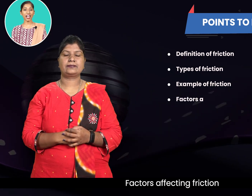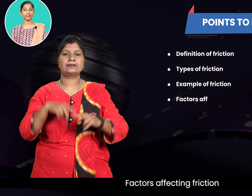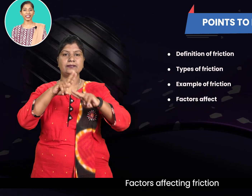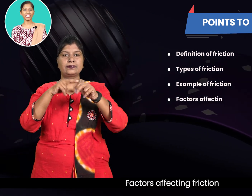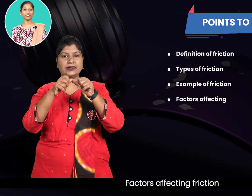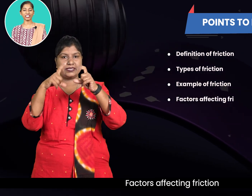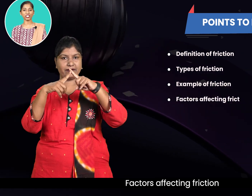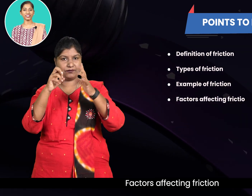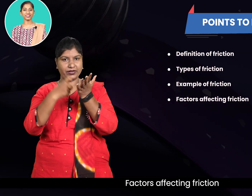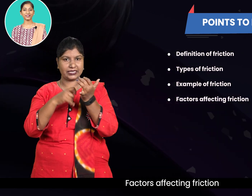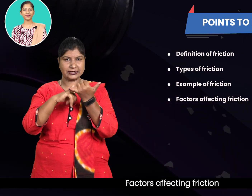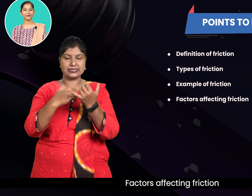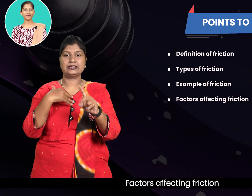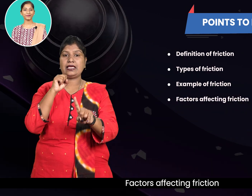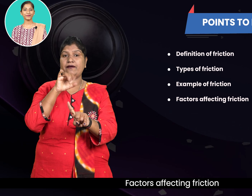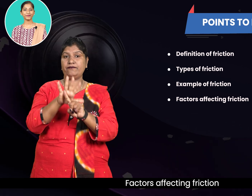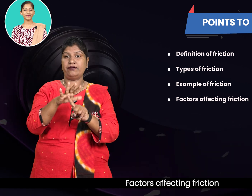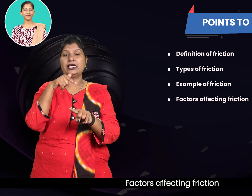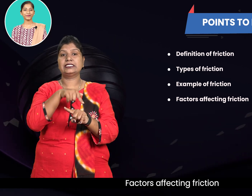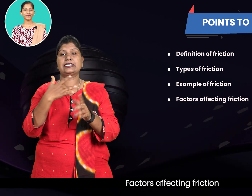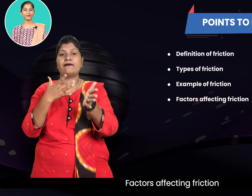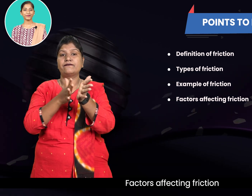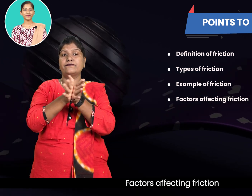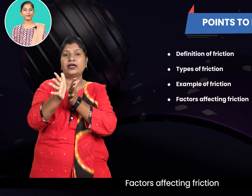Factors affecting friction.